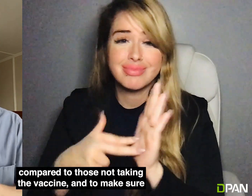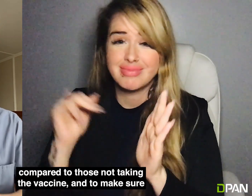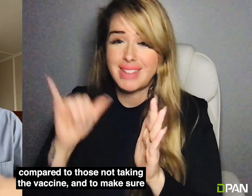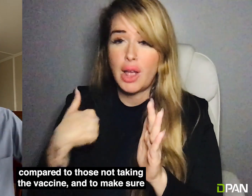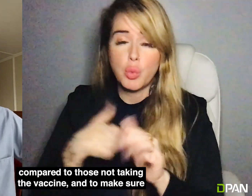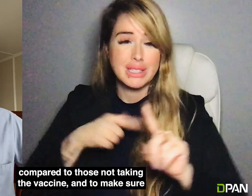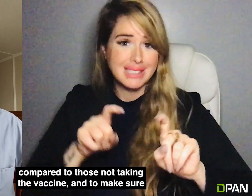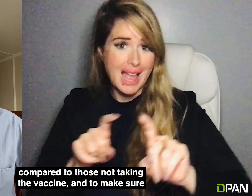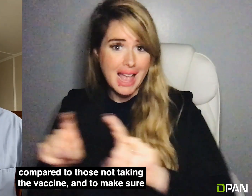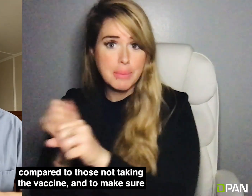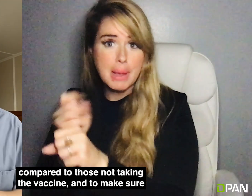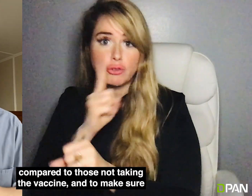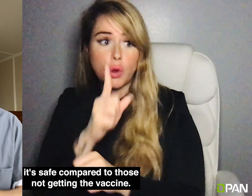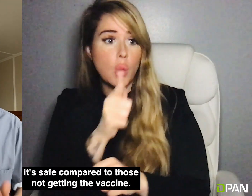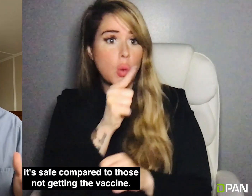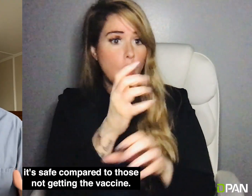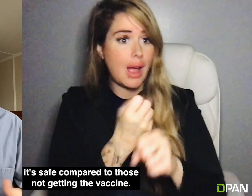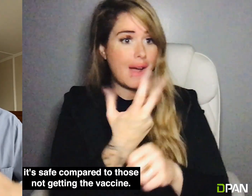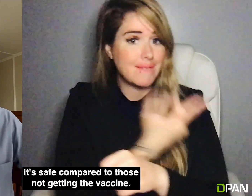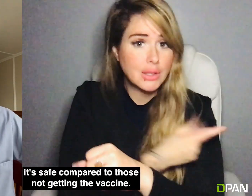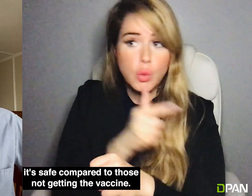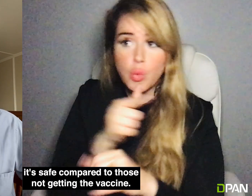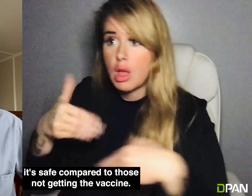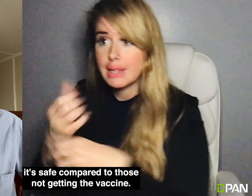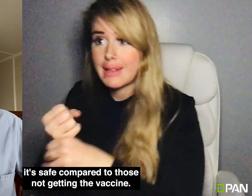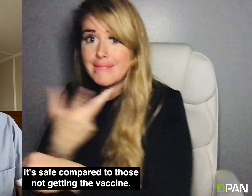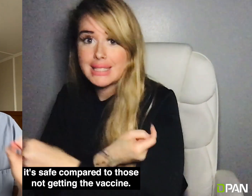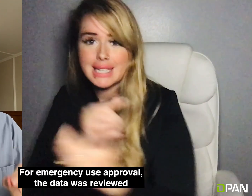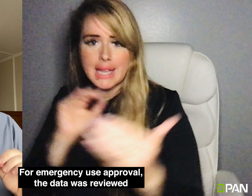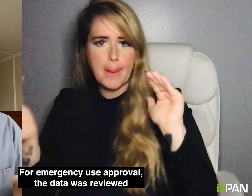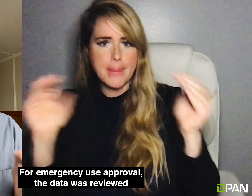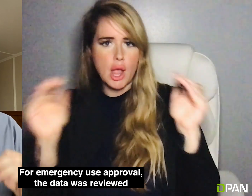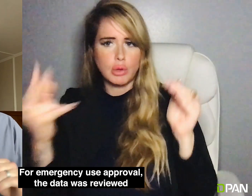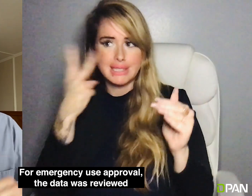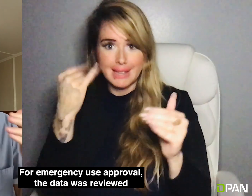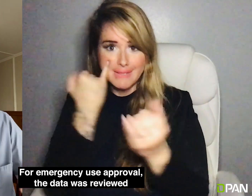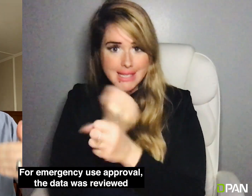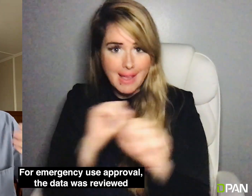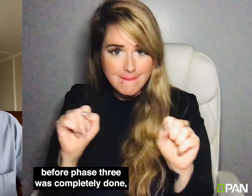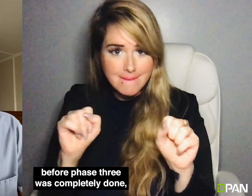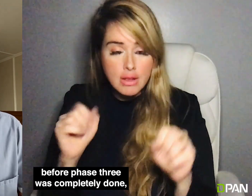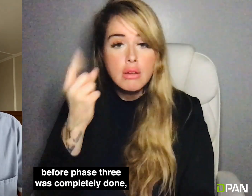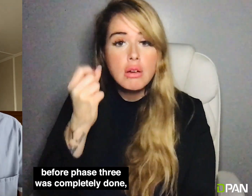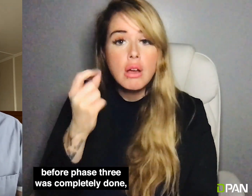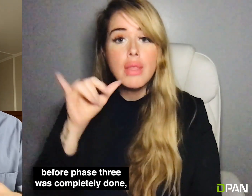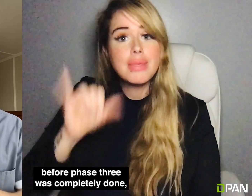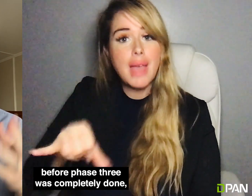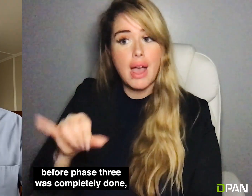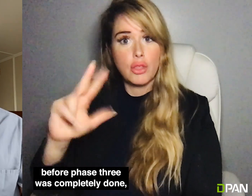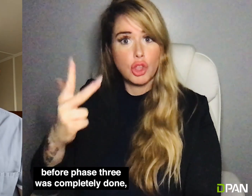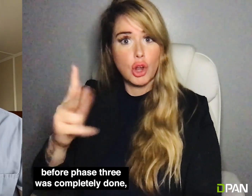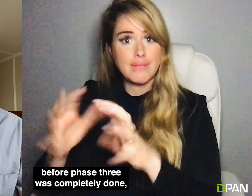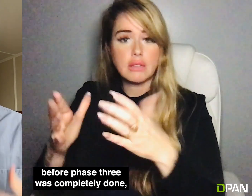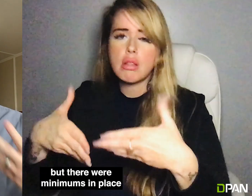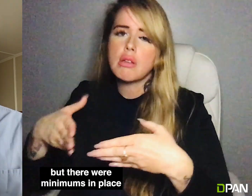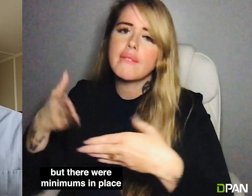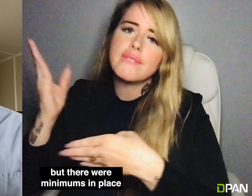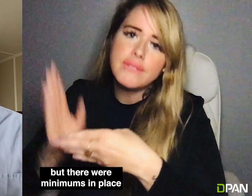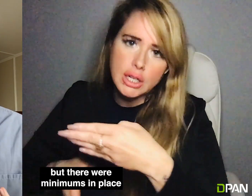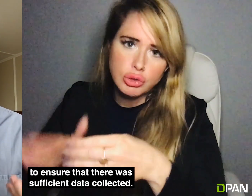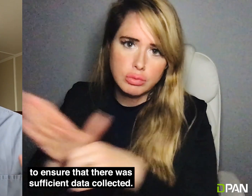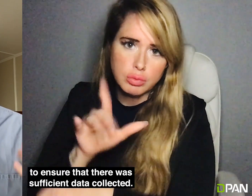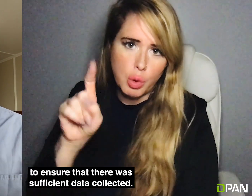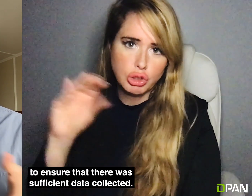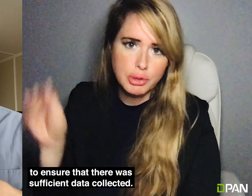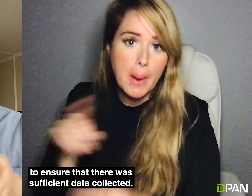effective compared to those not taking the vaccine and to make sure it's safe compared to those not getting the vaccine. For emergency use approval, the data was reviewed before phase 3 was completely done. But there were